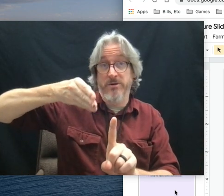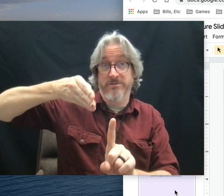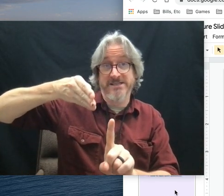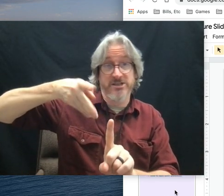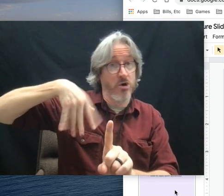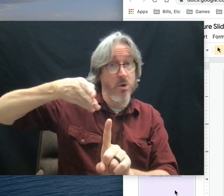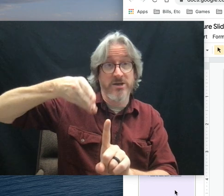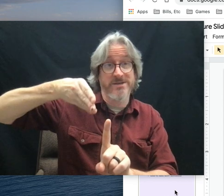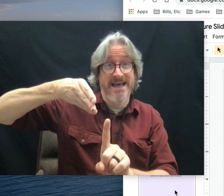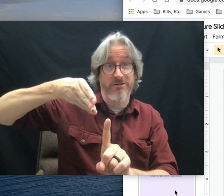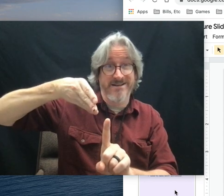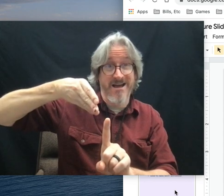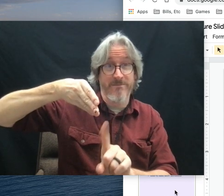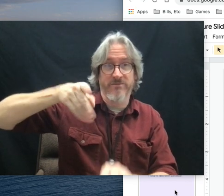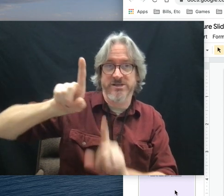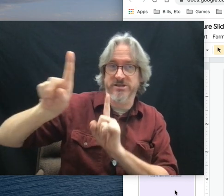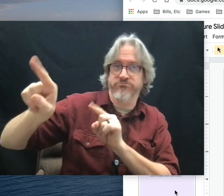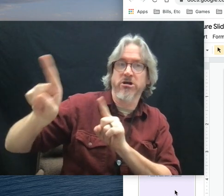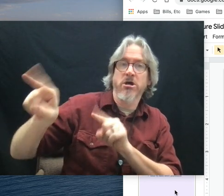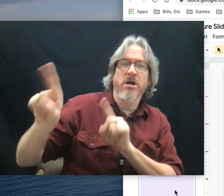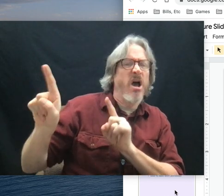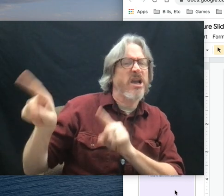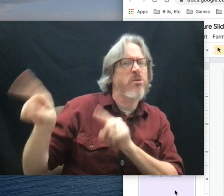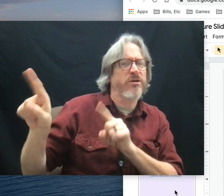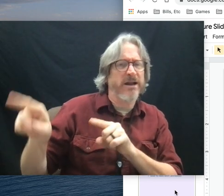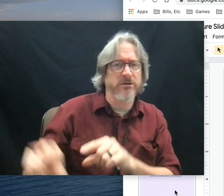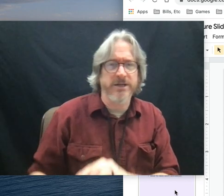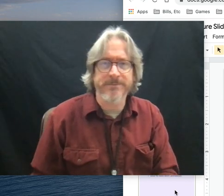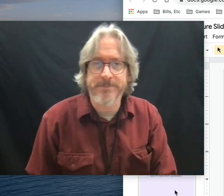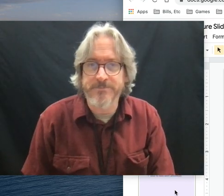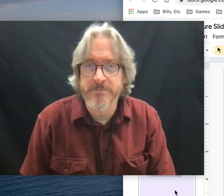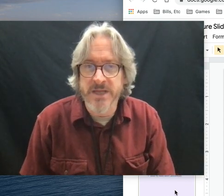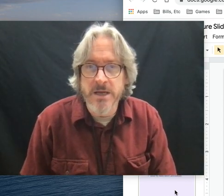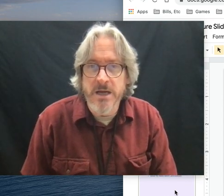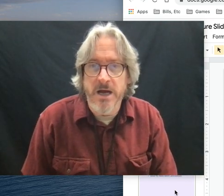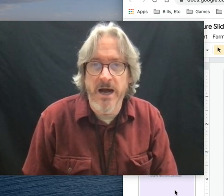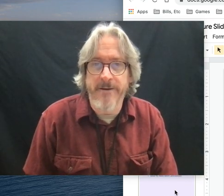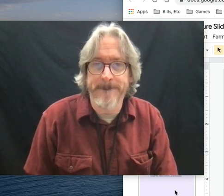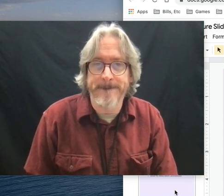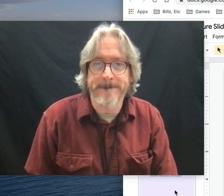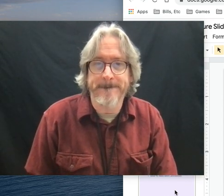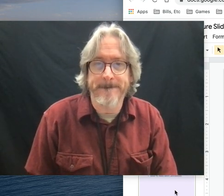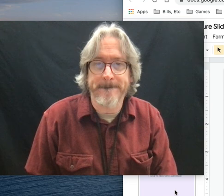And remember, this is, I use that all the time, versus I go pretty regularly.